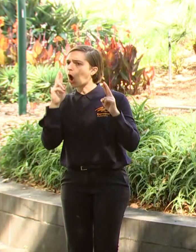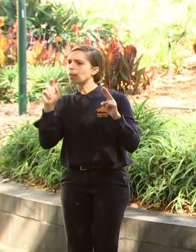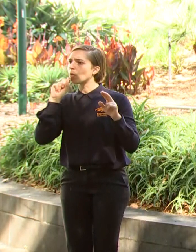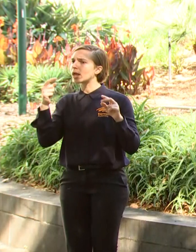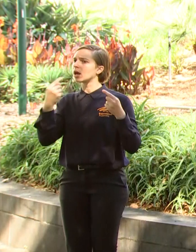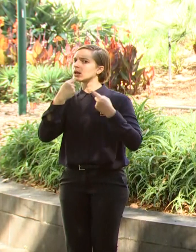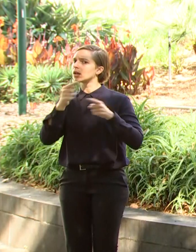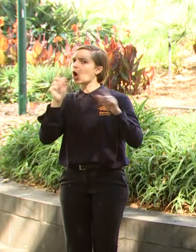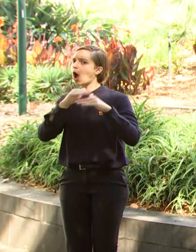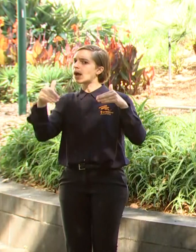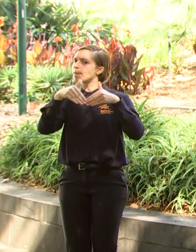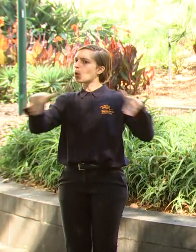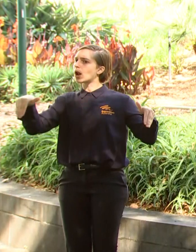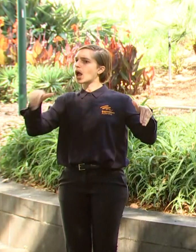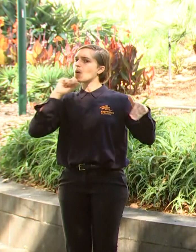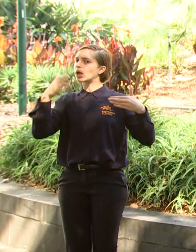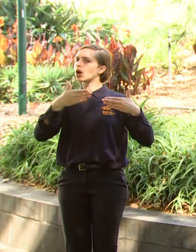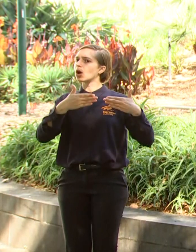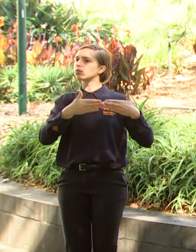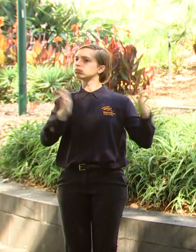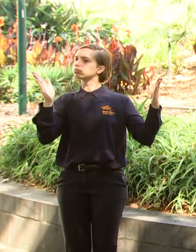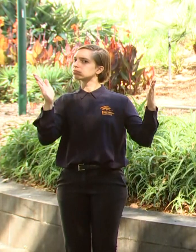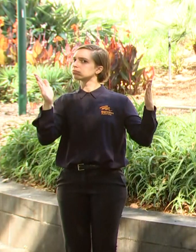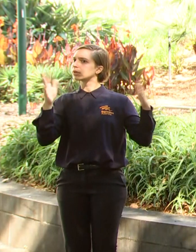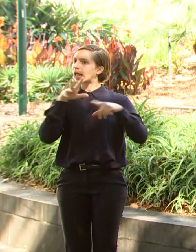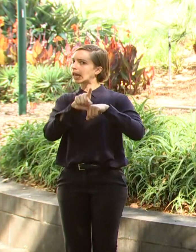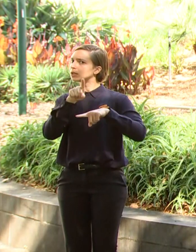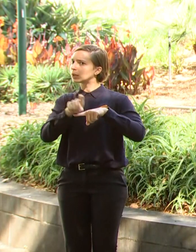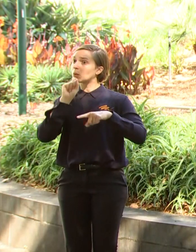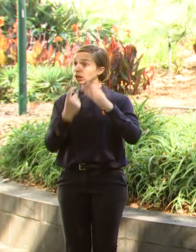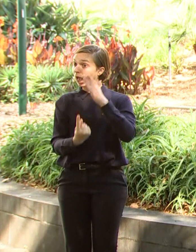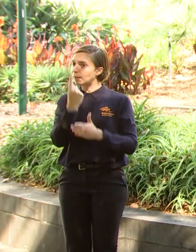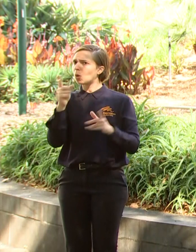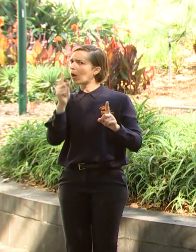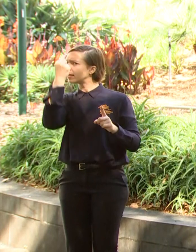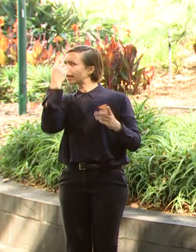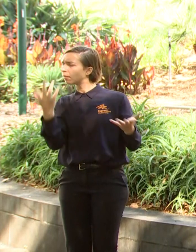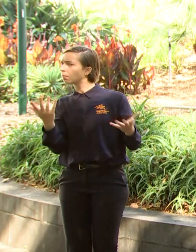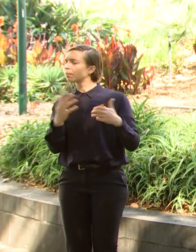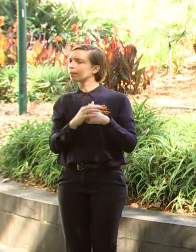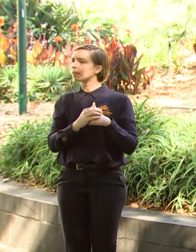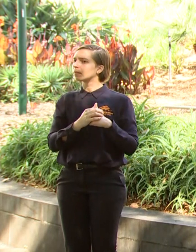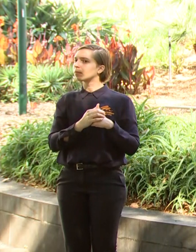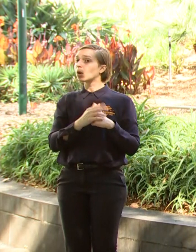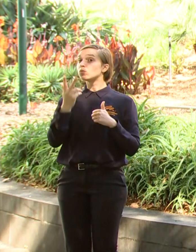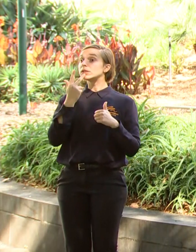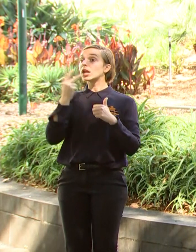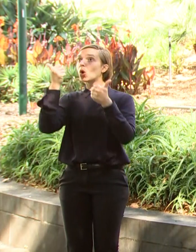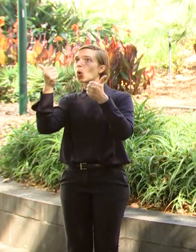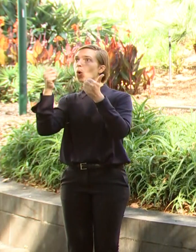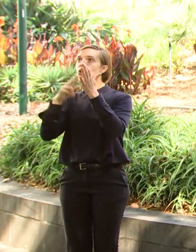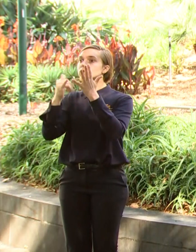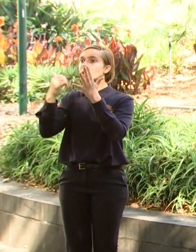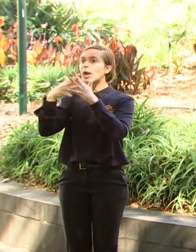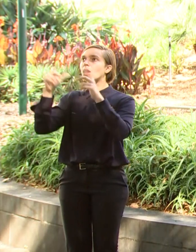announcement about the border opening in a few weeks' time after that, or would you, if things go well and continue to go well in both states, that we could